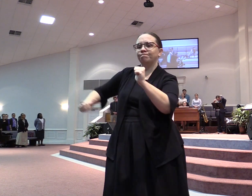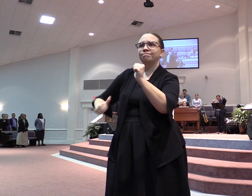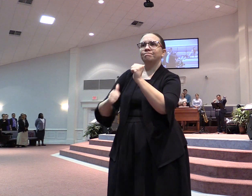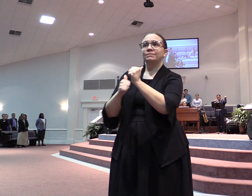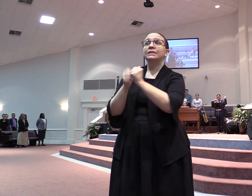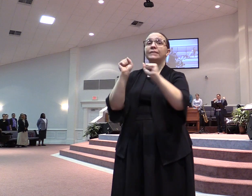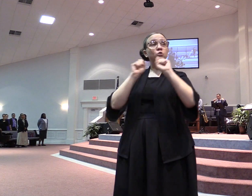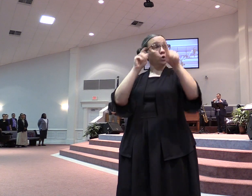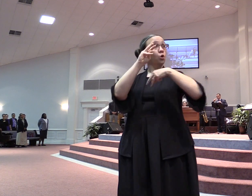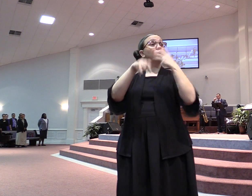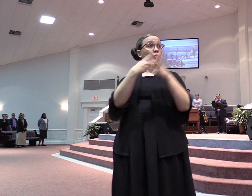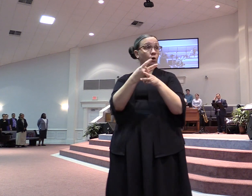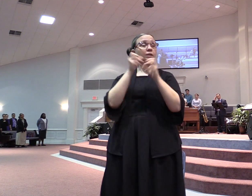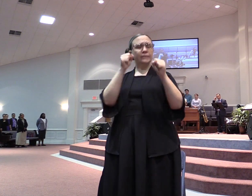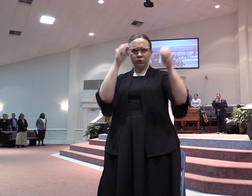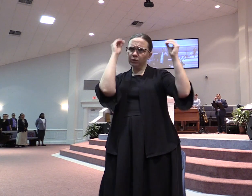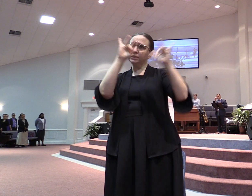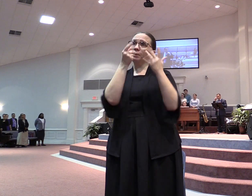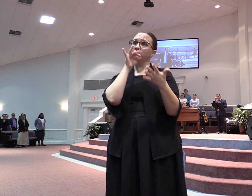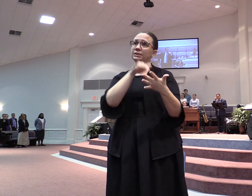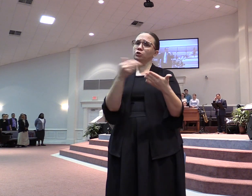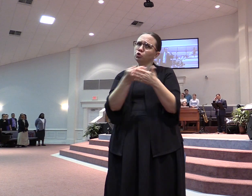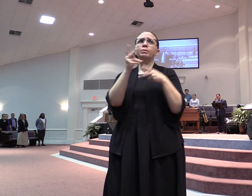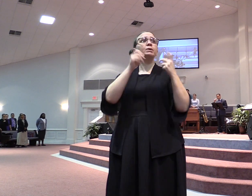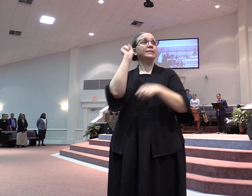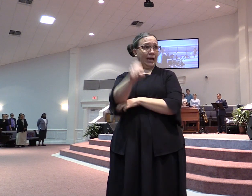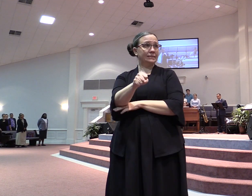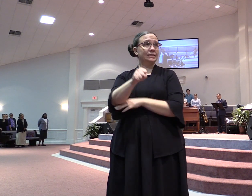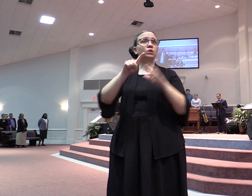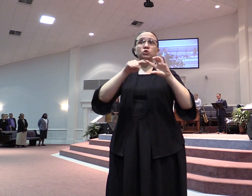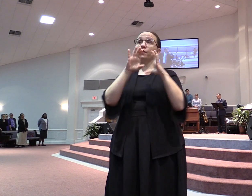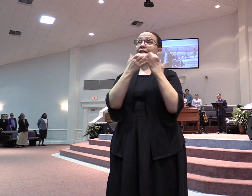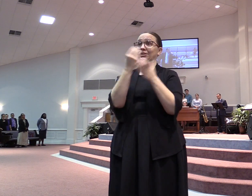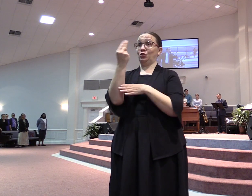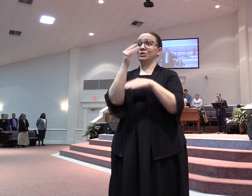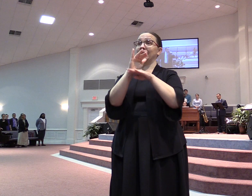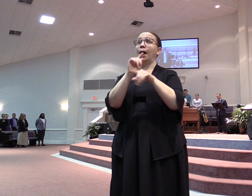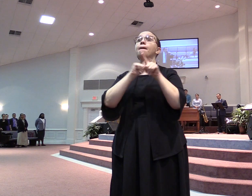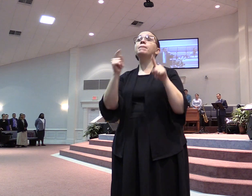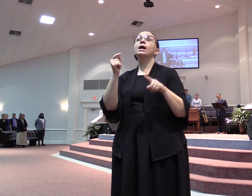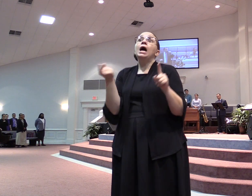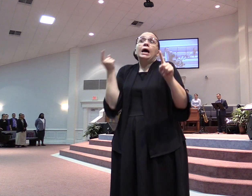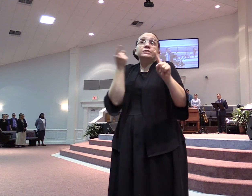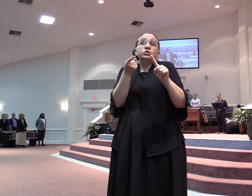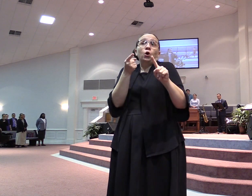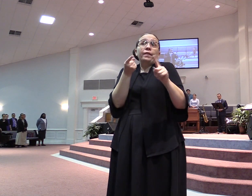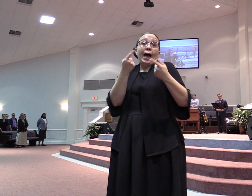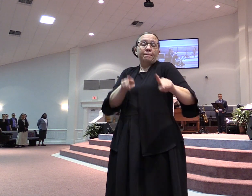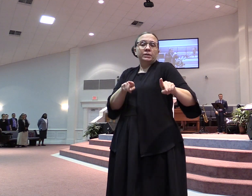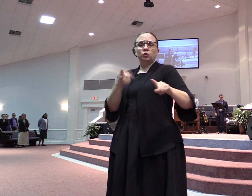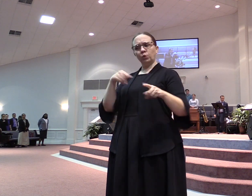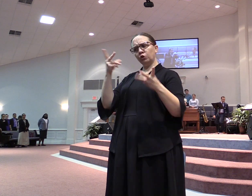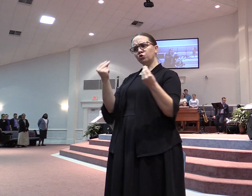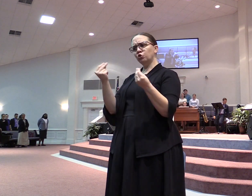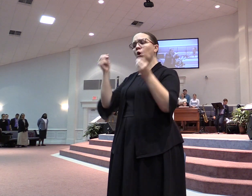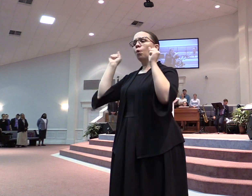going to go into the world. Yes, we're going to teach Bible studies to brand new people. We're going to start that class this Thursday night. But until then, we're going to do everything we